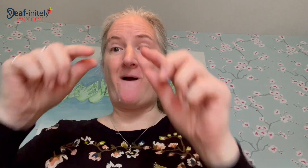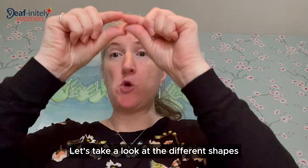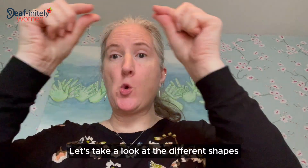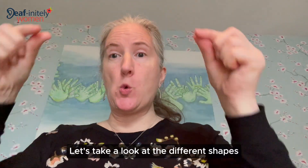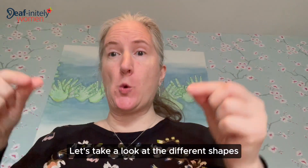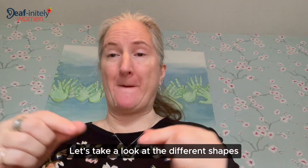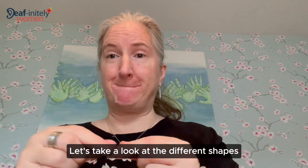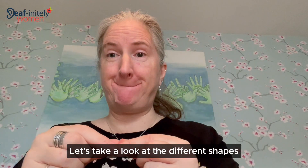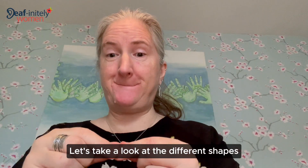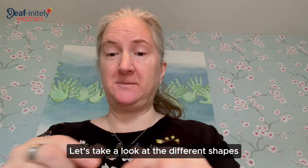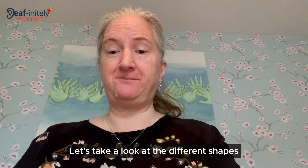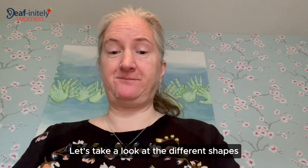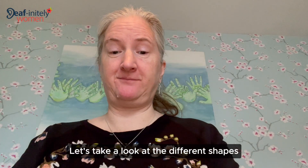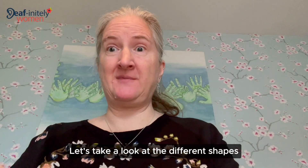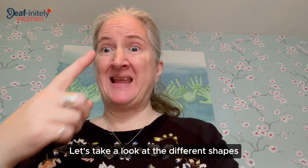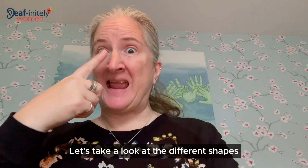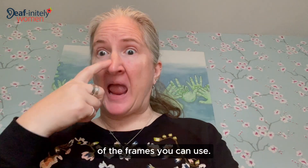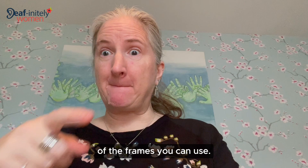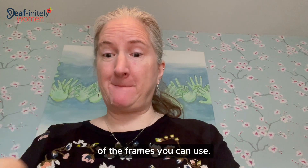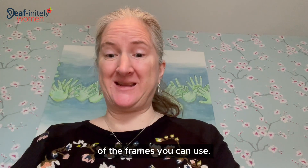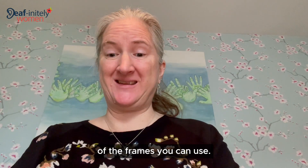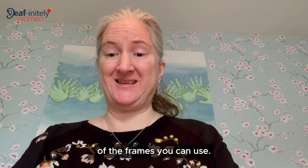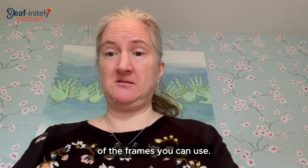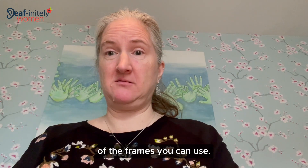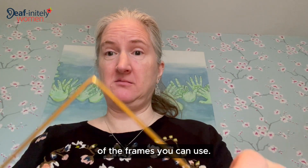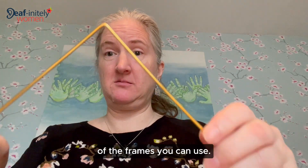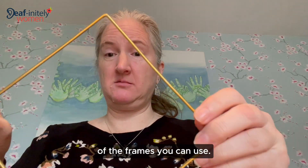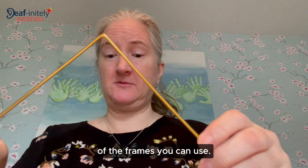Let's take a look at the different shapes of the frames you can use.